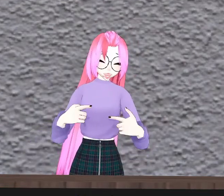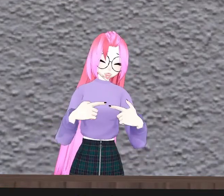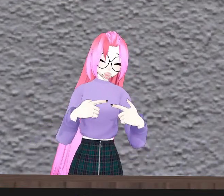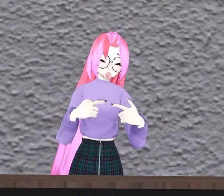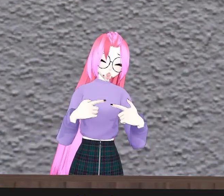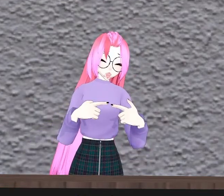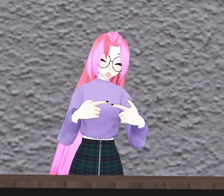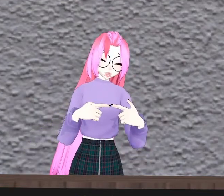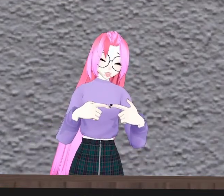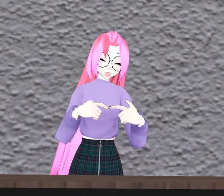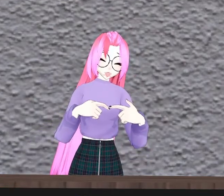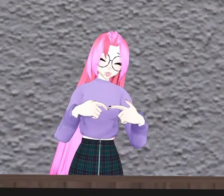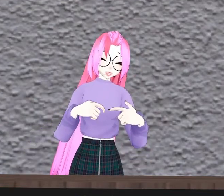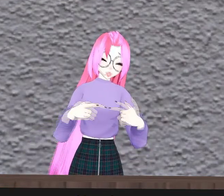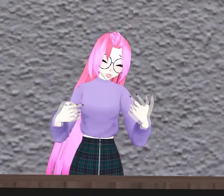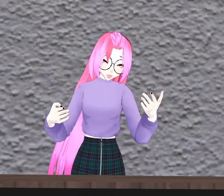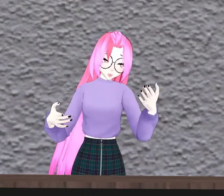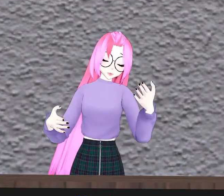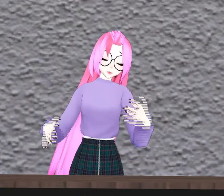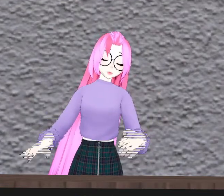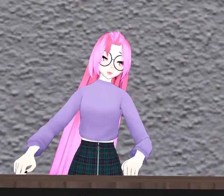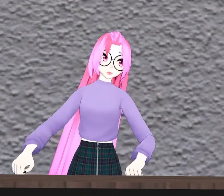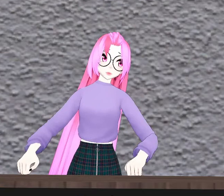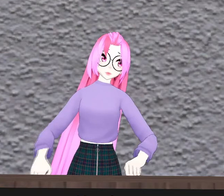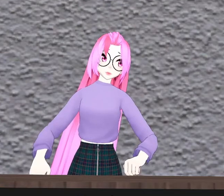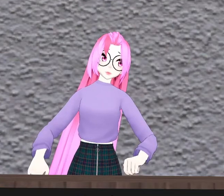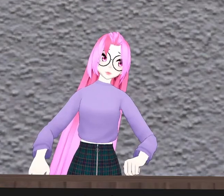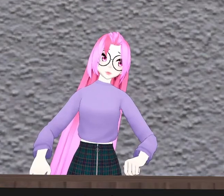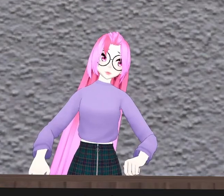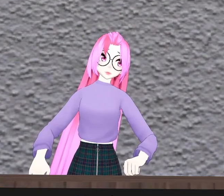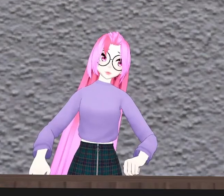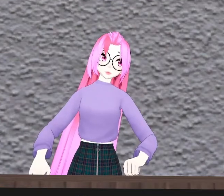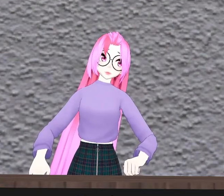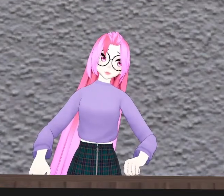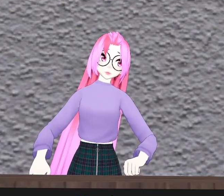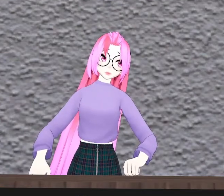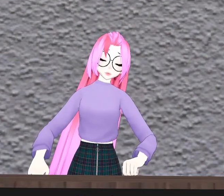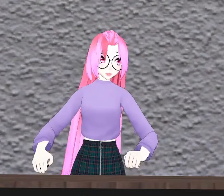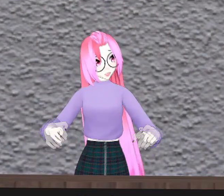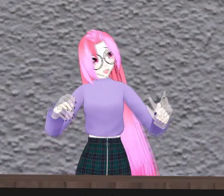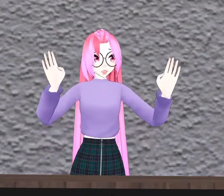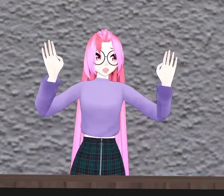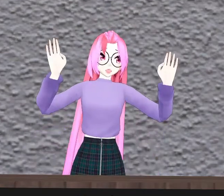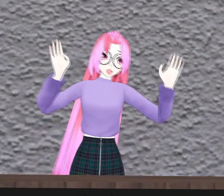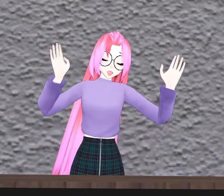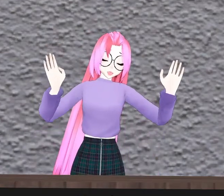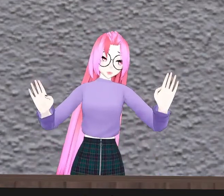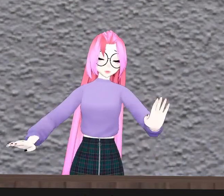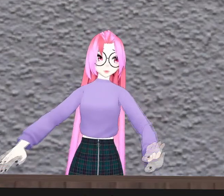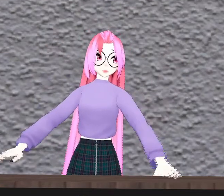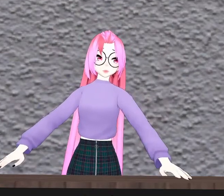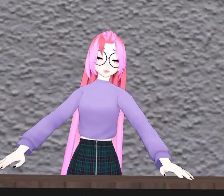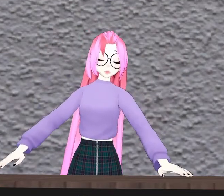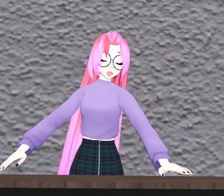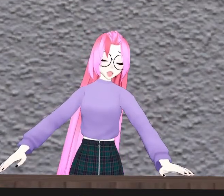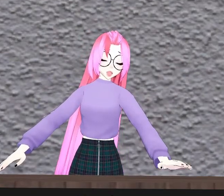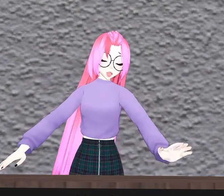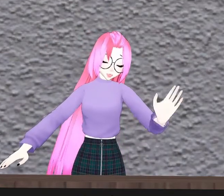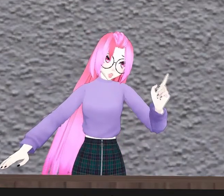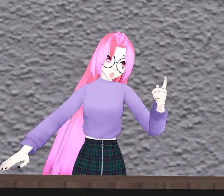Number two, presume that they're going like saying, "Oh, I've been learning for learning years." my whole life. Yeah. Then at